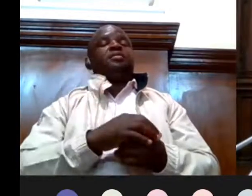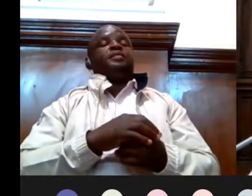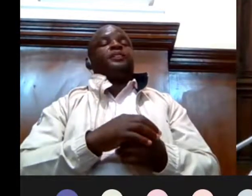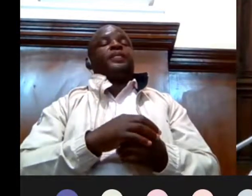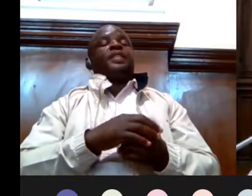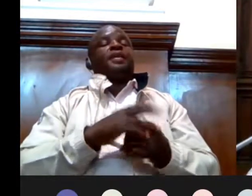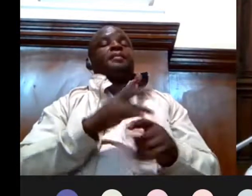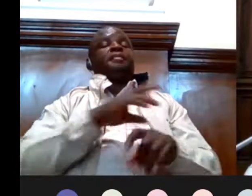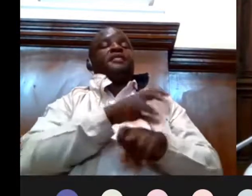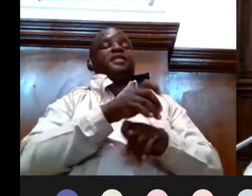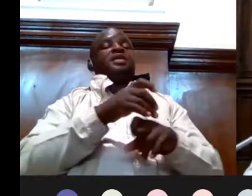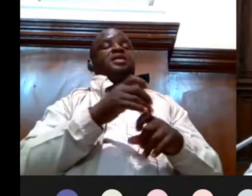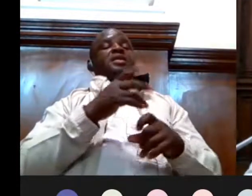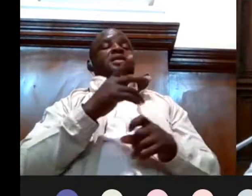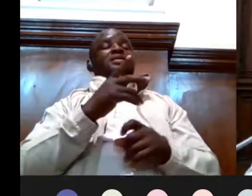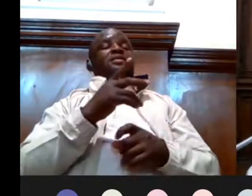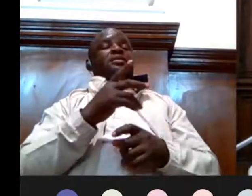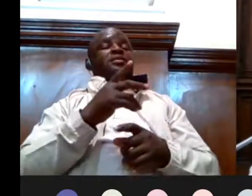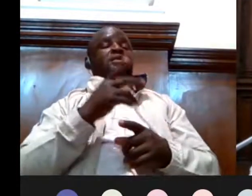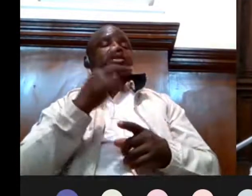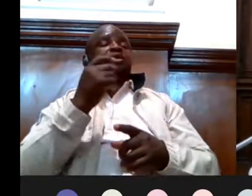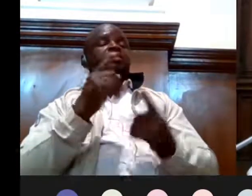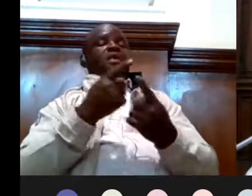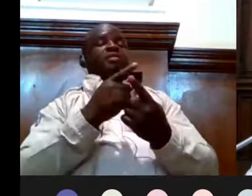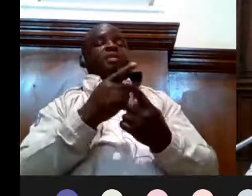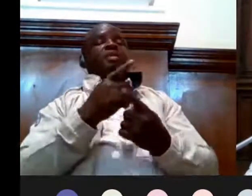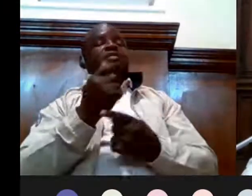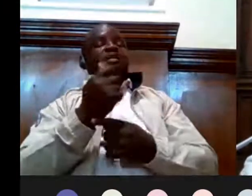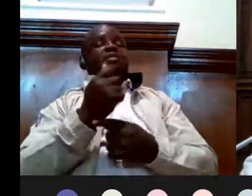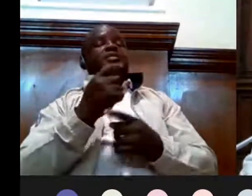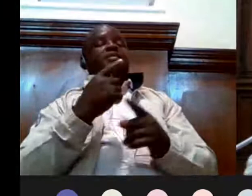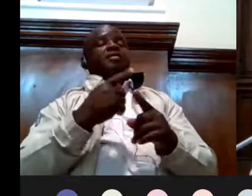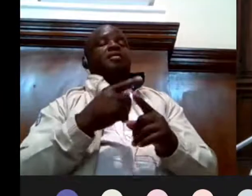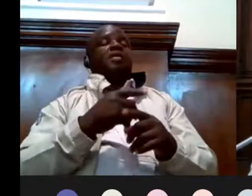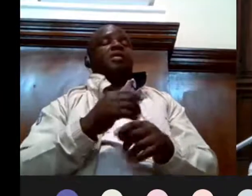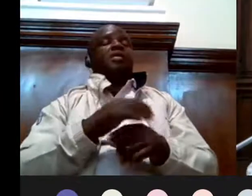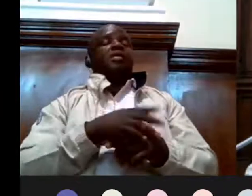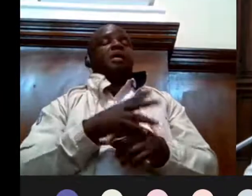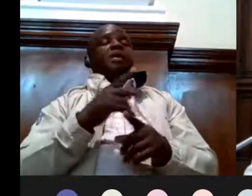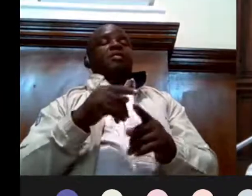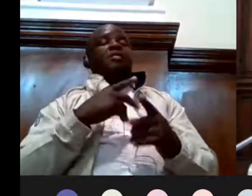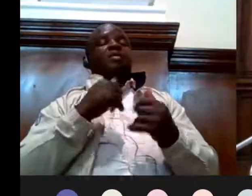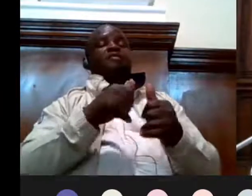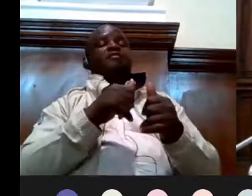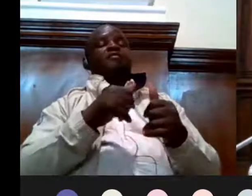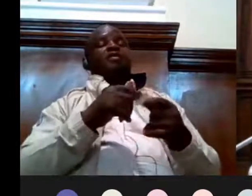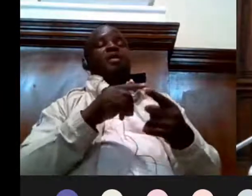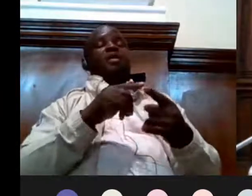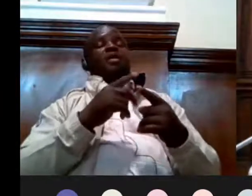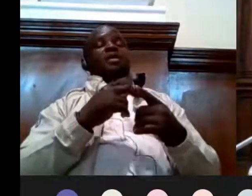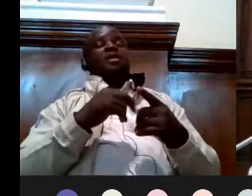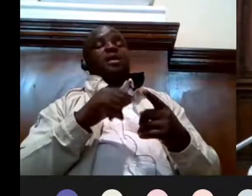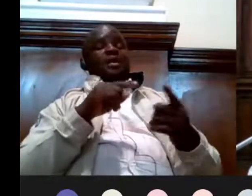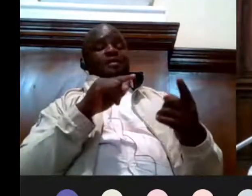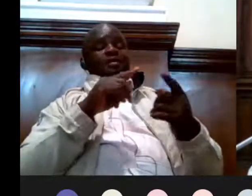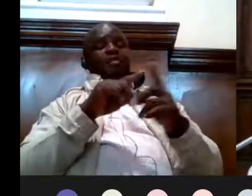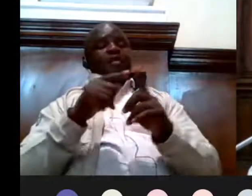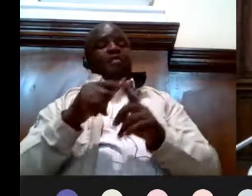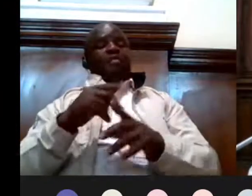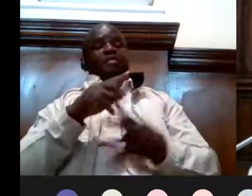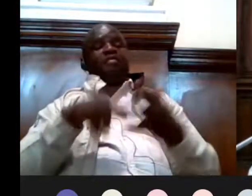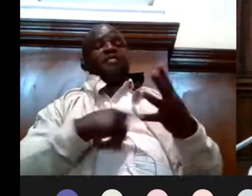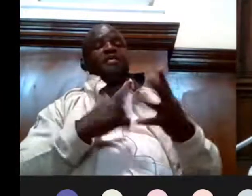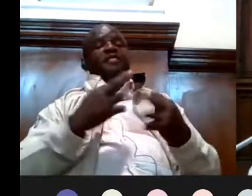treasury, SIDA, and other stakeholders, in line with 5 pillars of the GBVF National Strategic